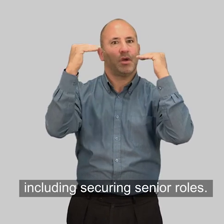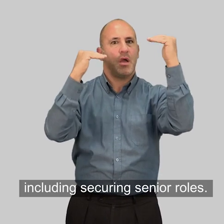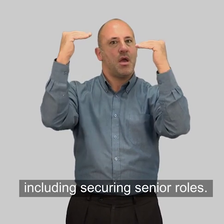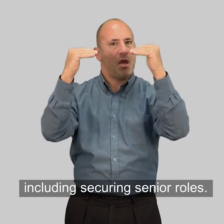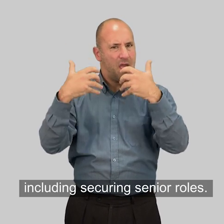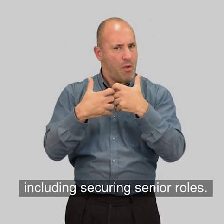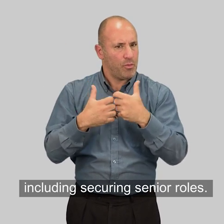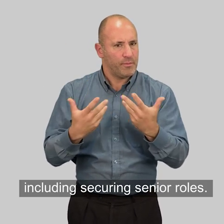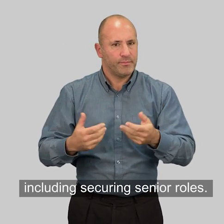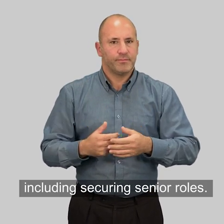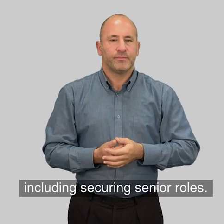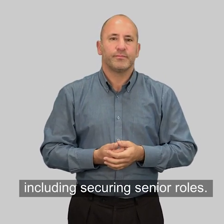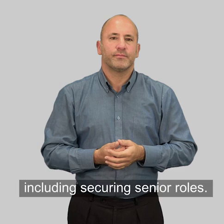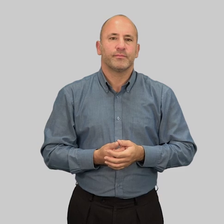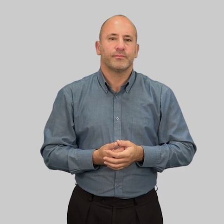securing senior roles.